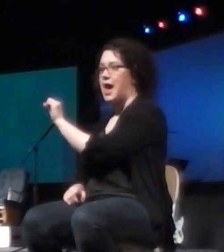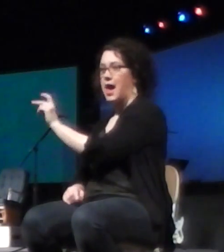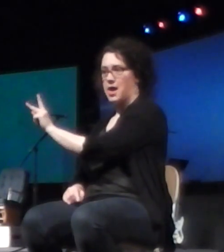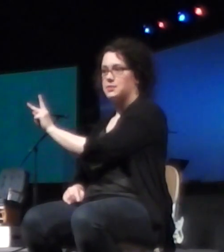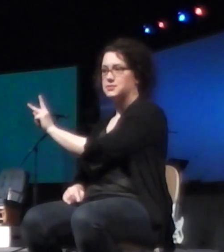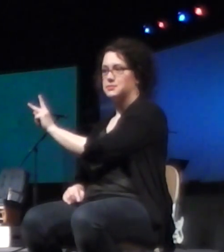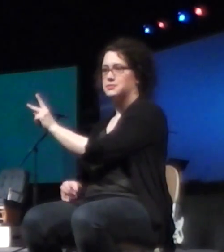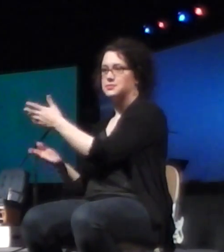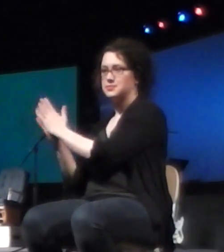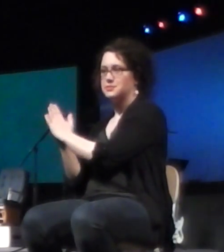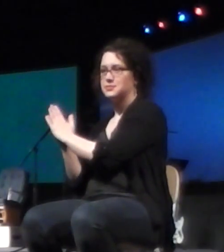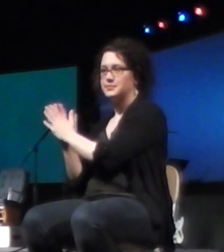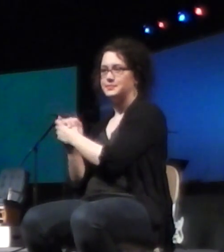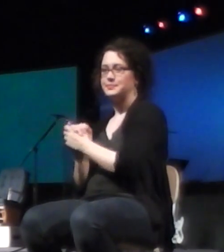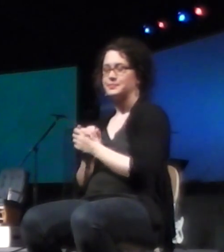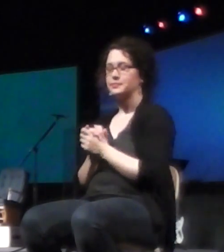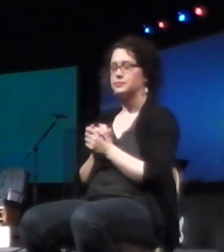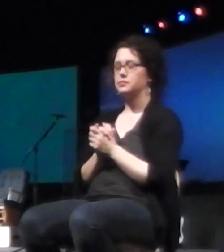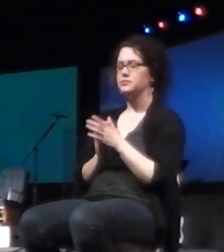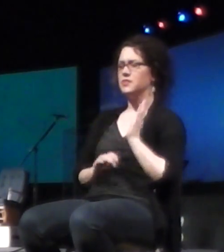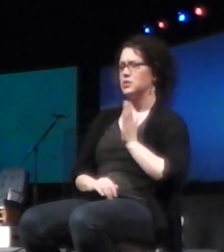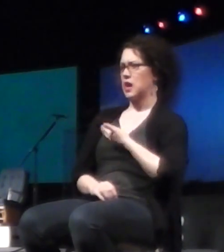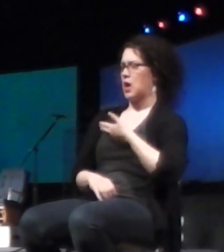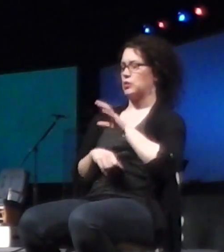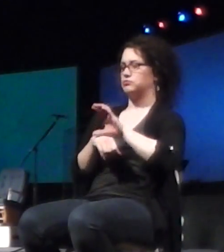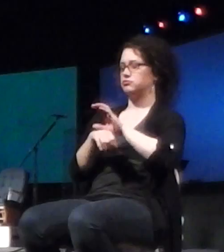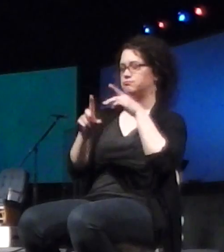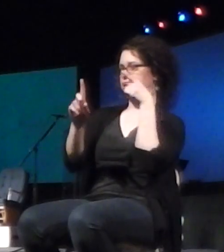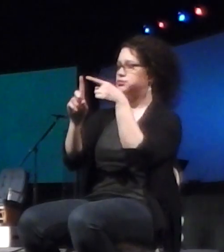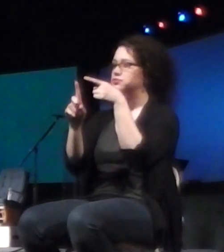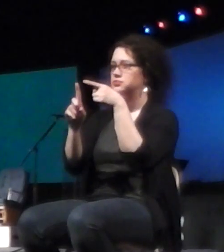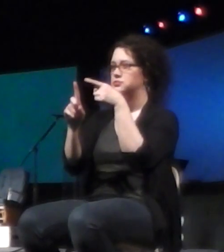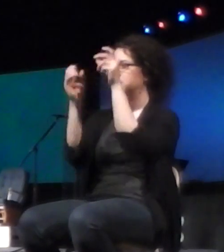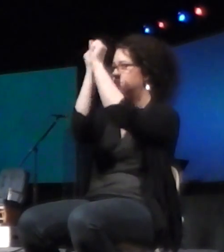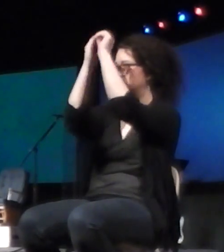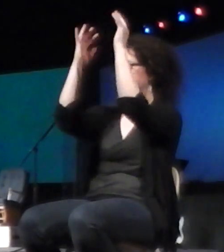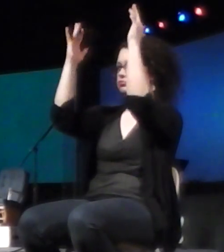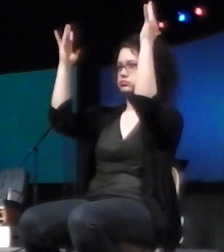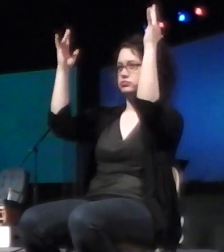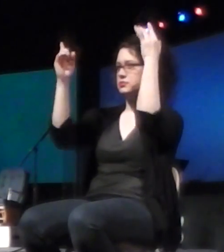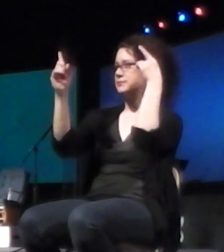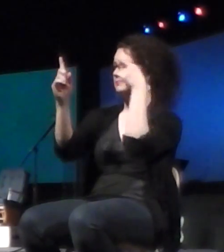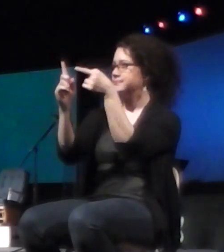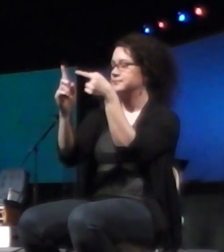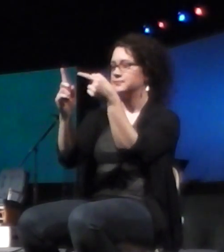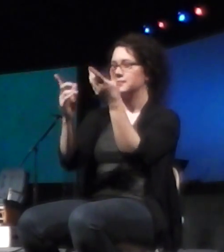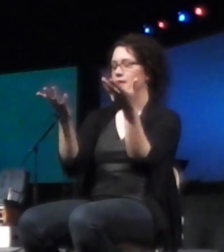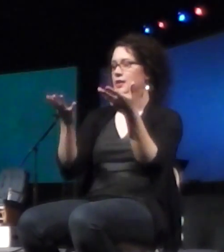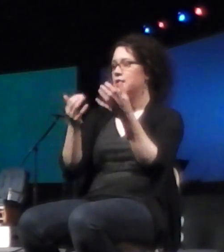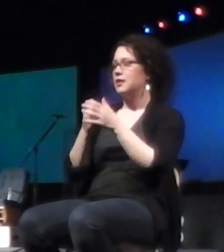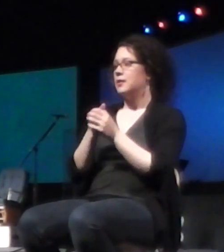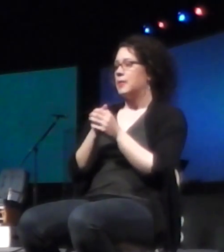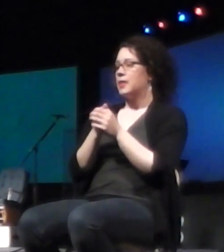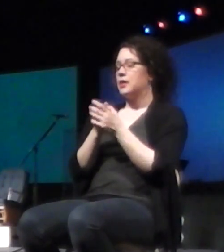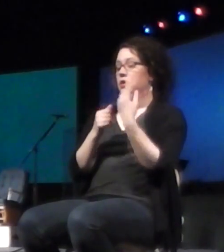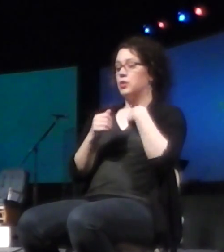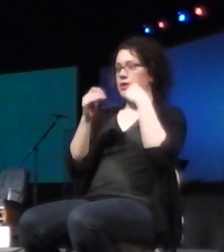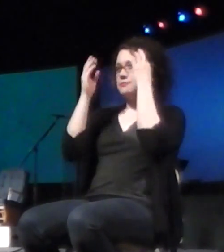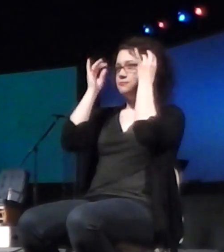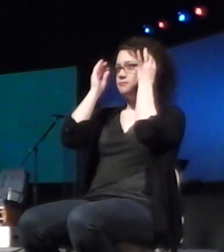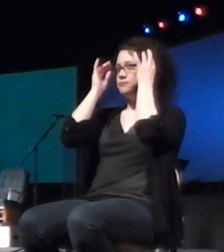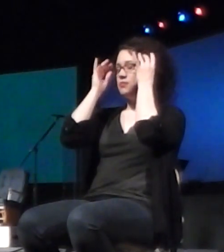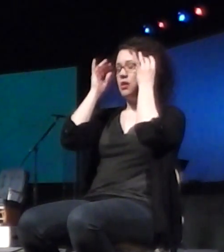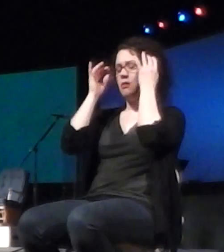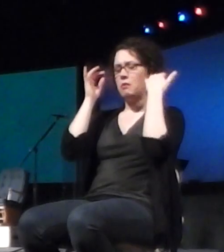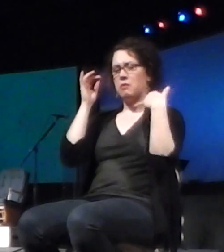So here's kind of the vision of what we're wanting to see accomplished. This is kind of our dream here at Frontline. Is we've thought about, wouldn't